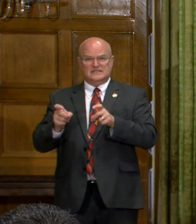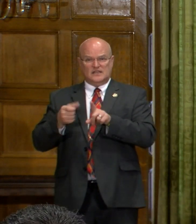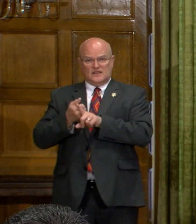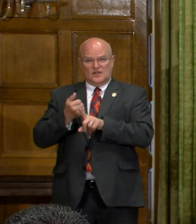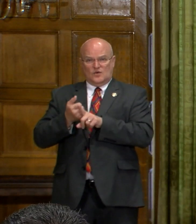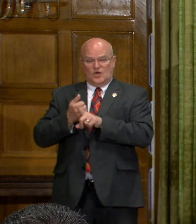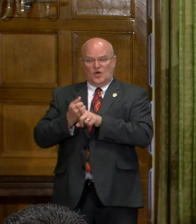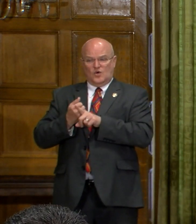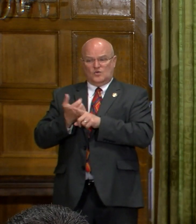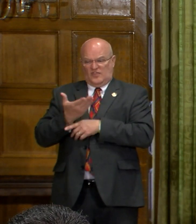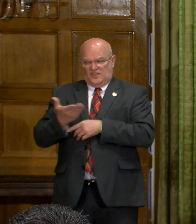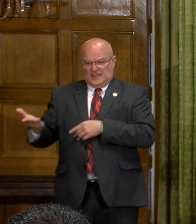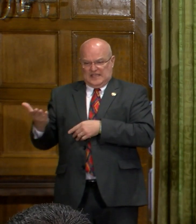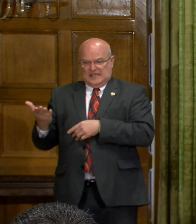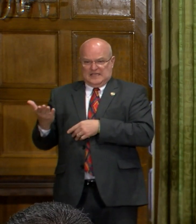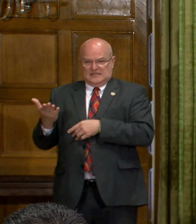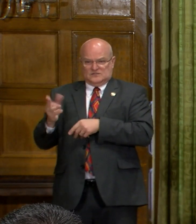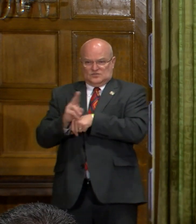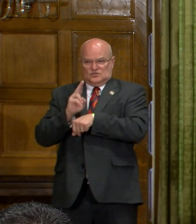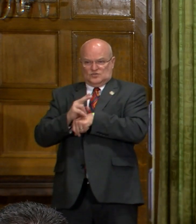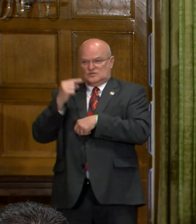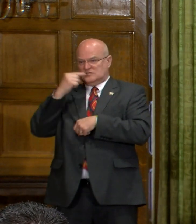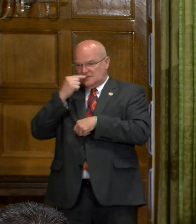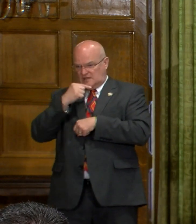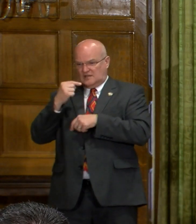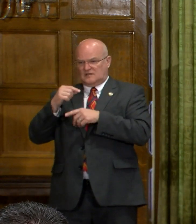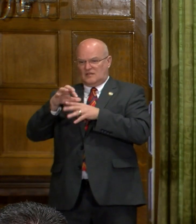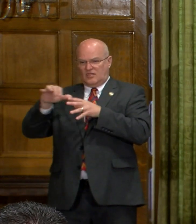sort of their own toiletries and stuff like that, or is it